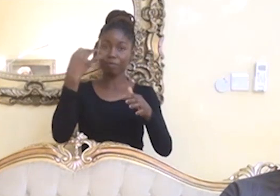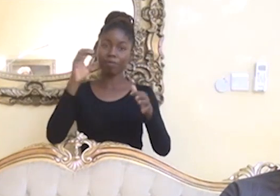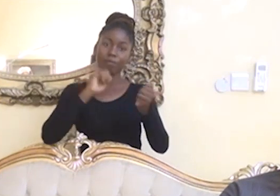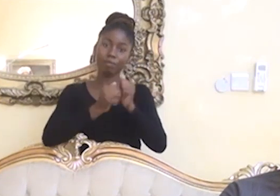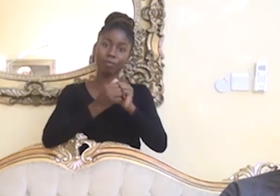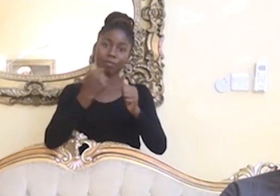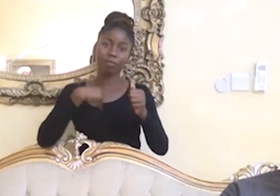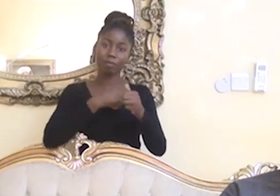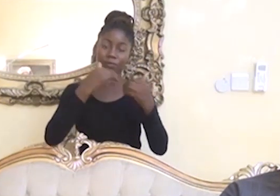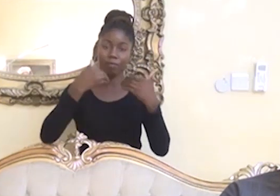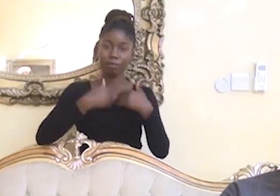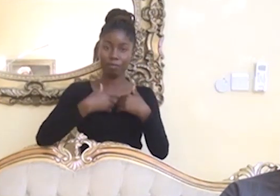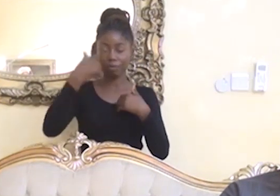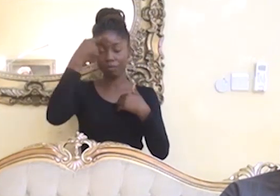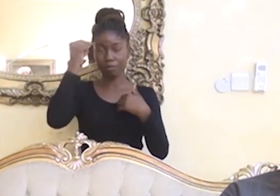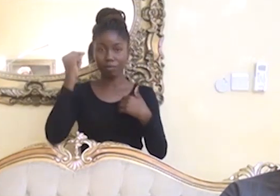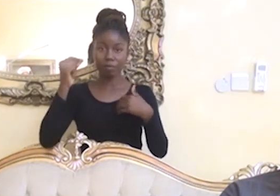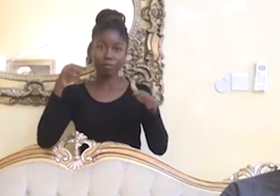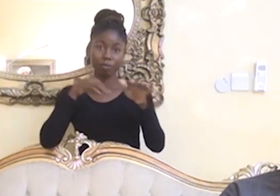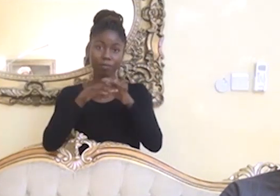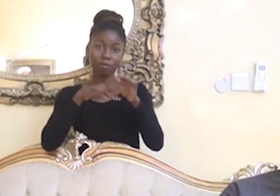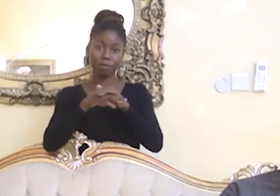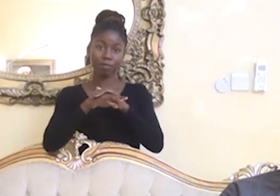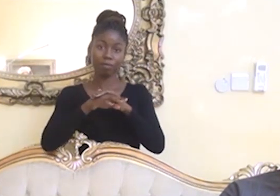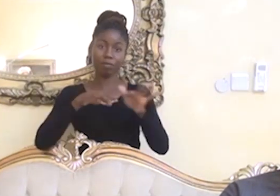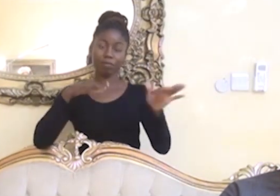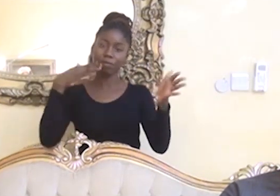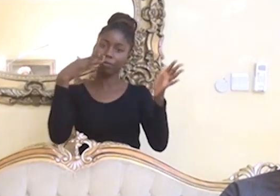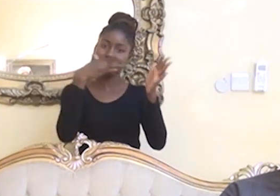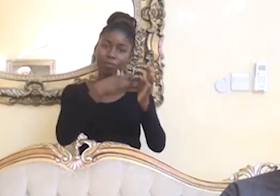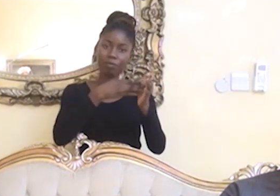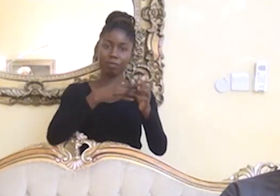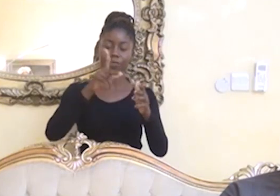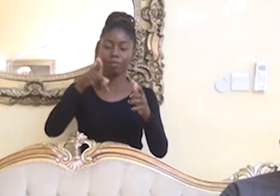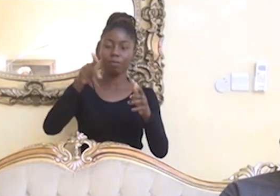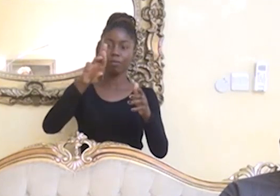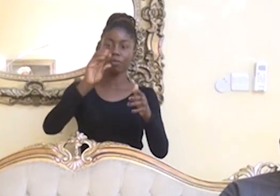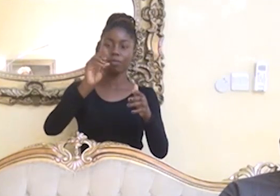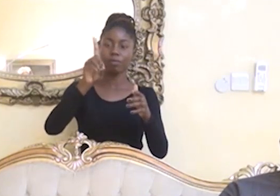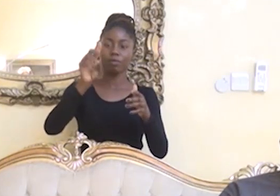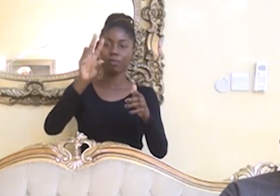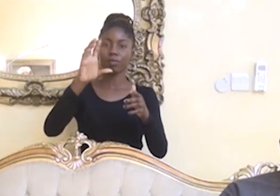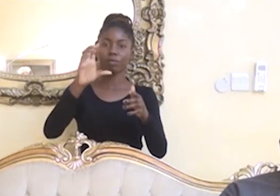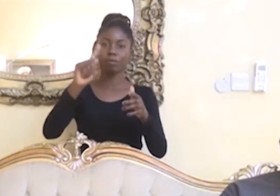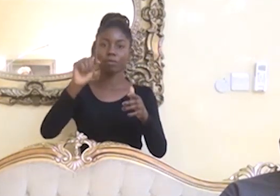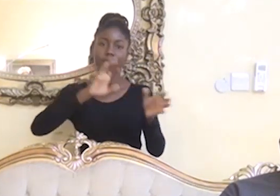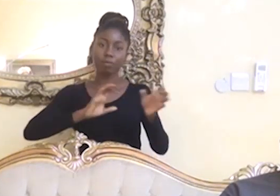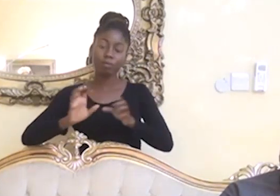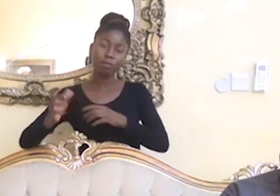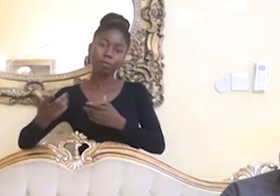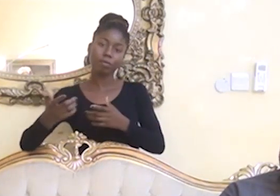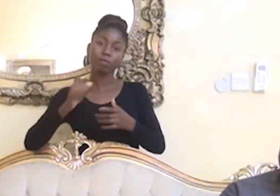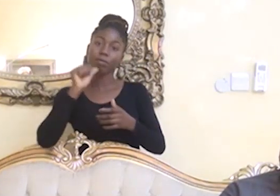because accessibility affects productivity, not for only persons with disability. For